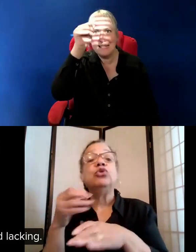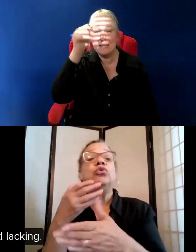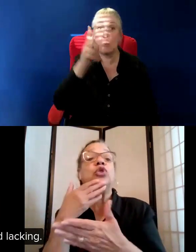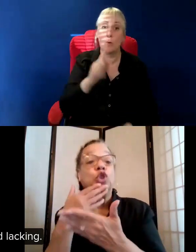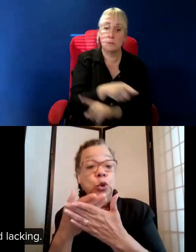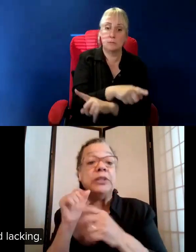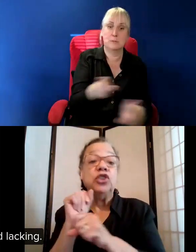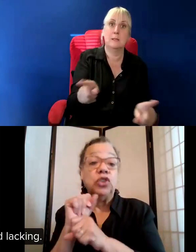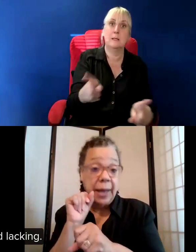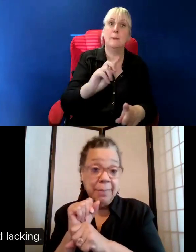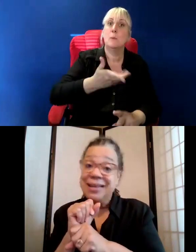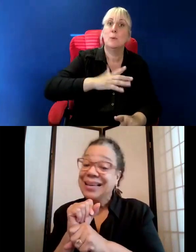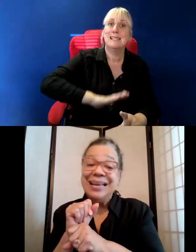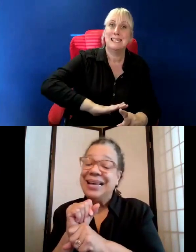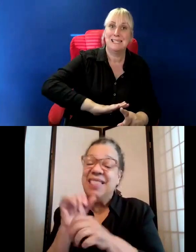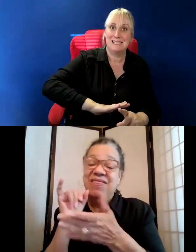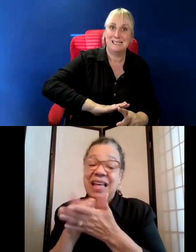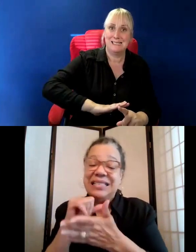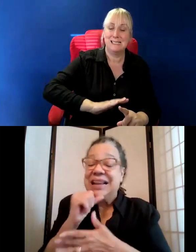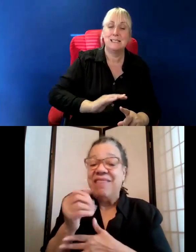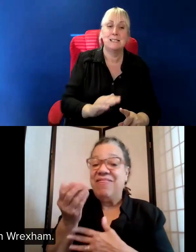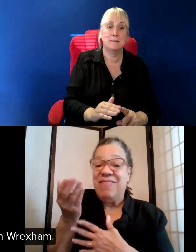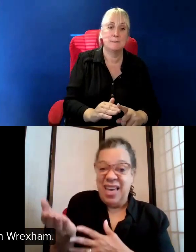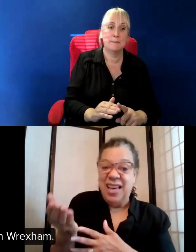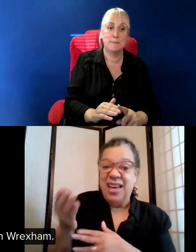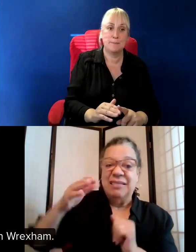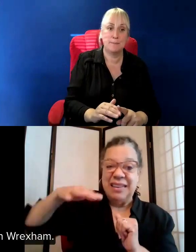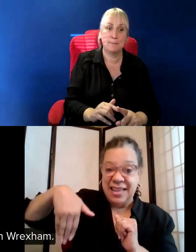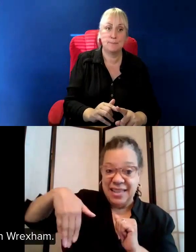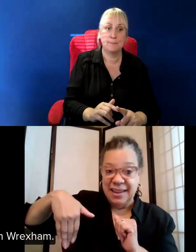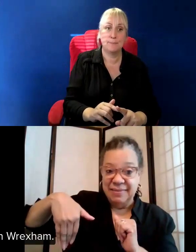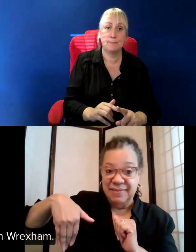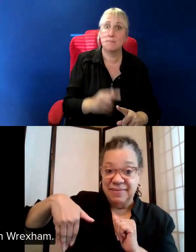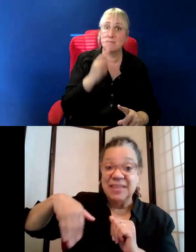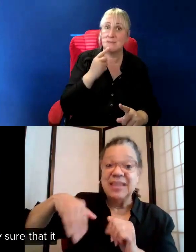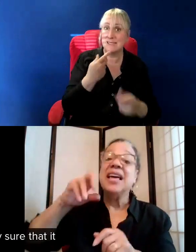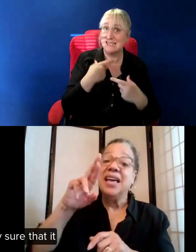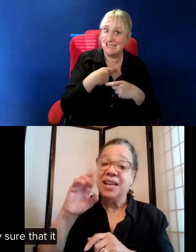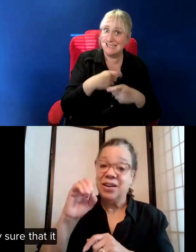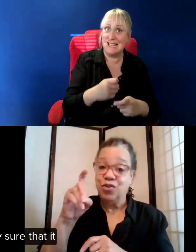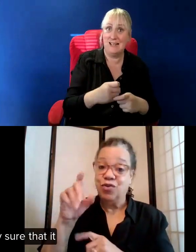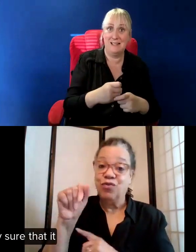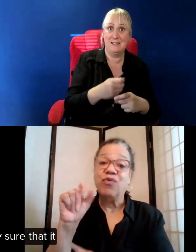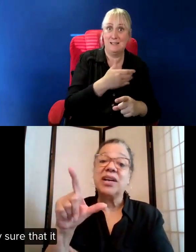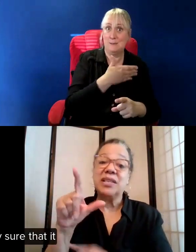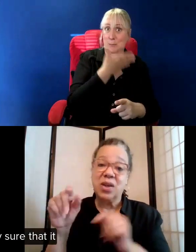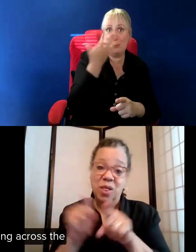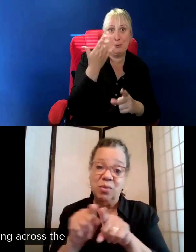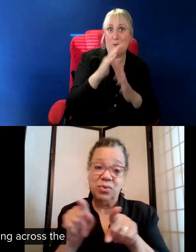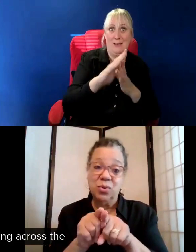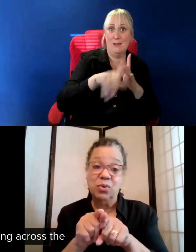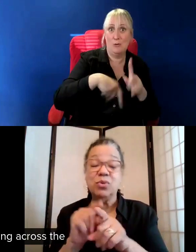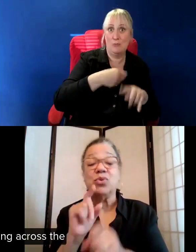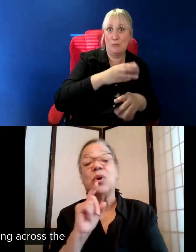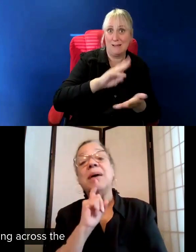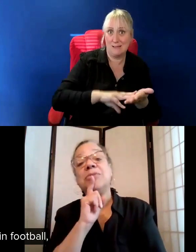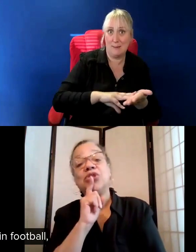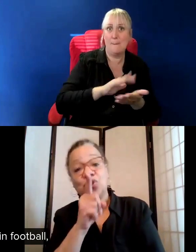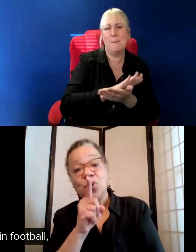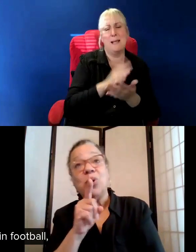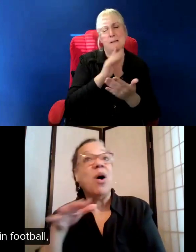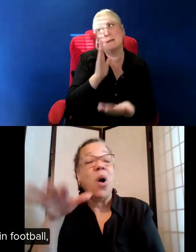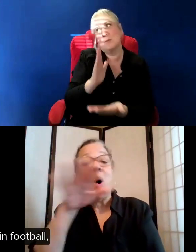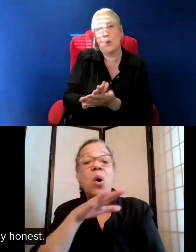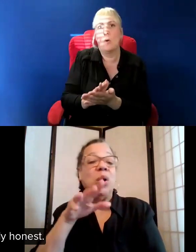And that's still lacking. It's lacking in Wrexham. So I'm pretty sure that it would be lacking across the